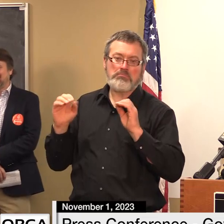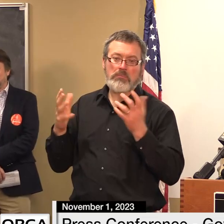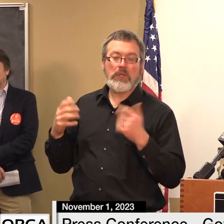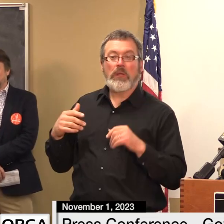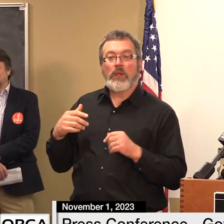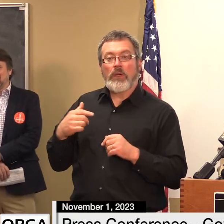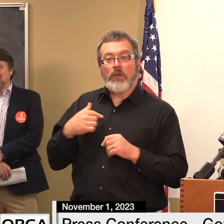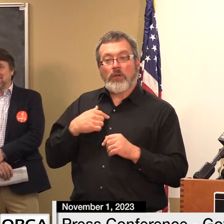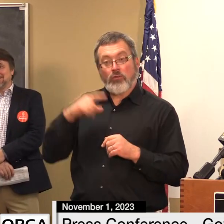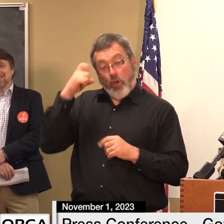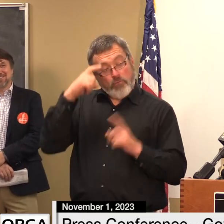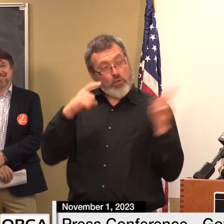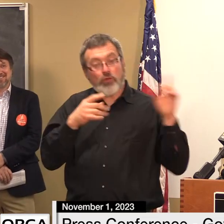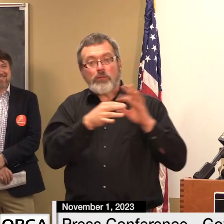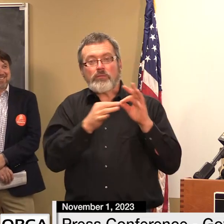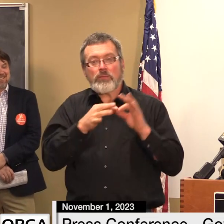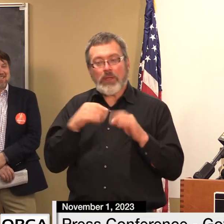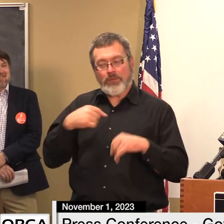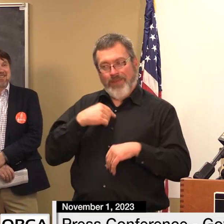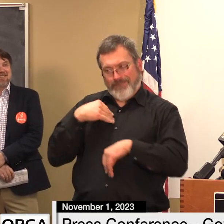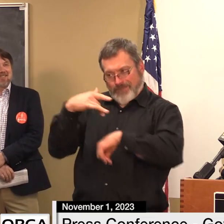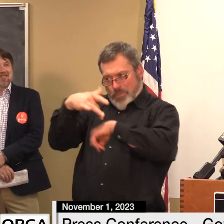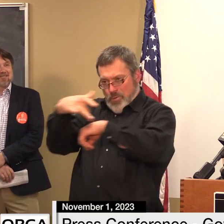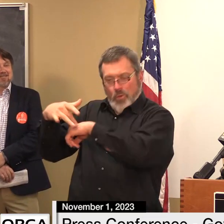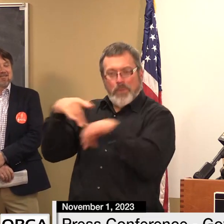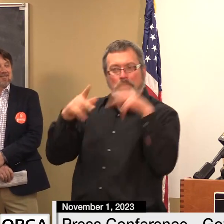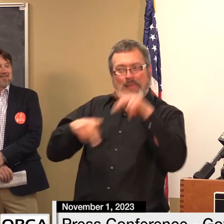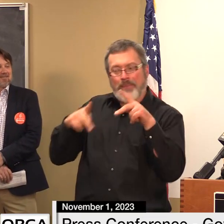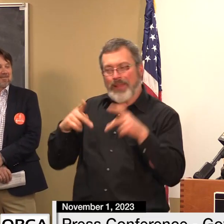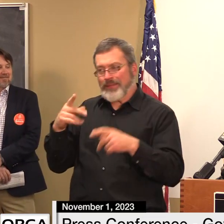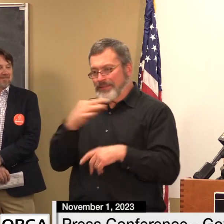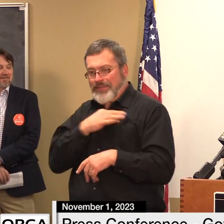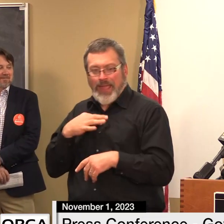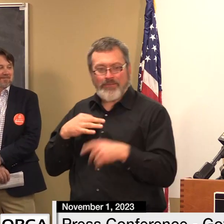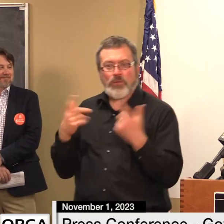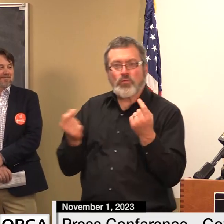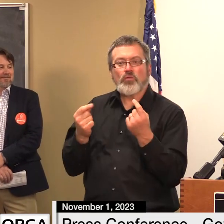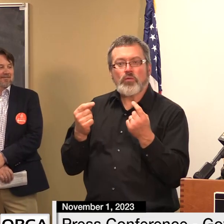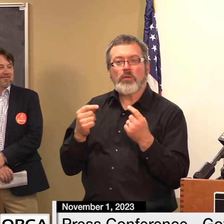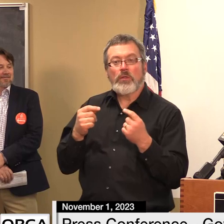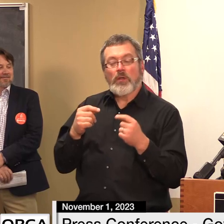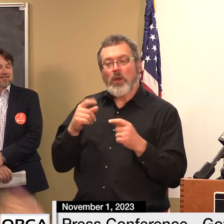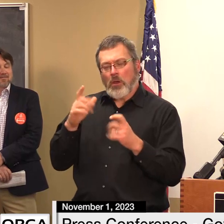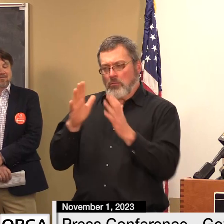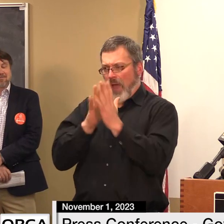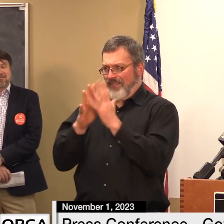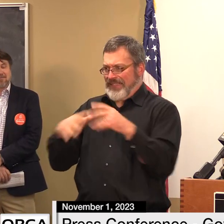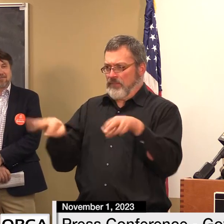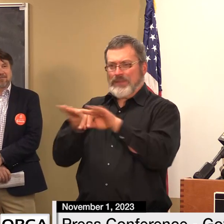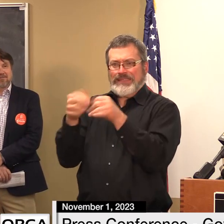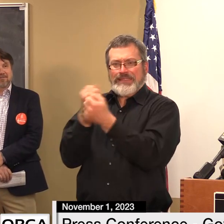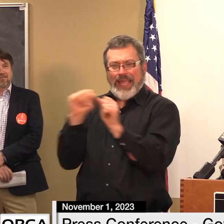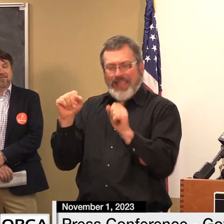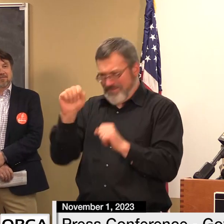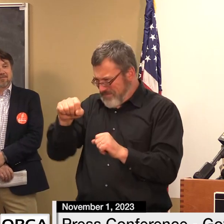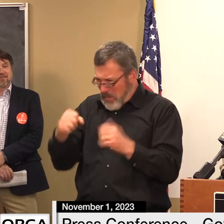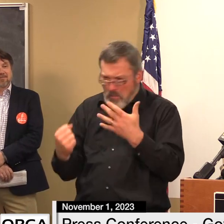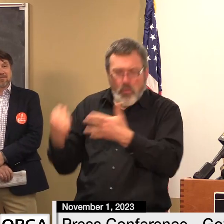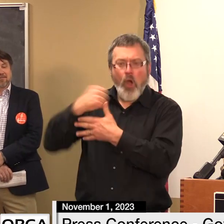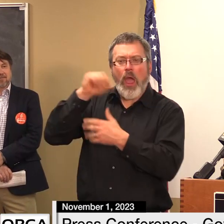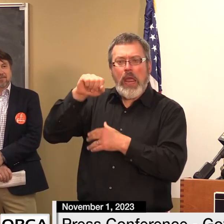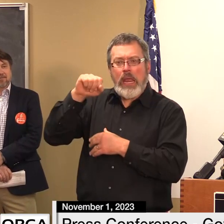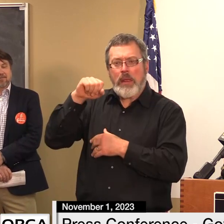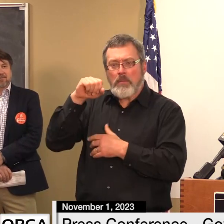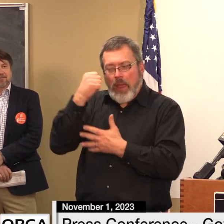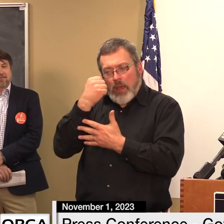right. This is a resource management issue for us. Traffic safety is a priority, one of our top priorities in the